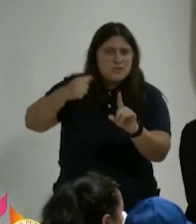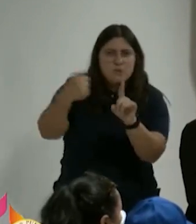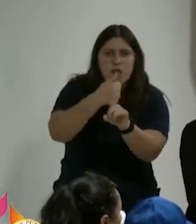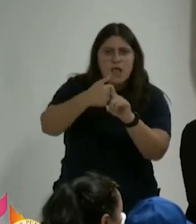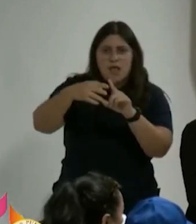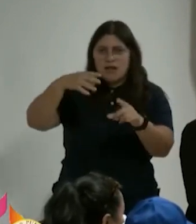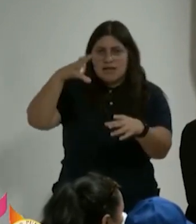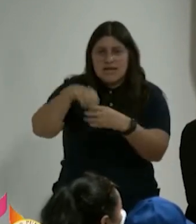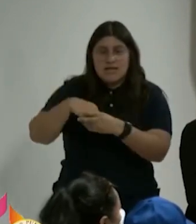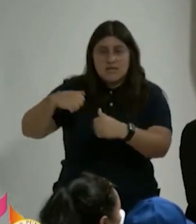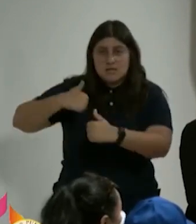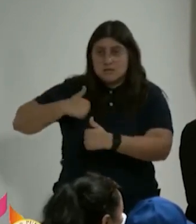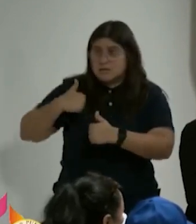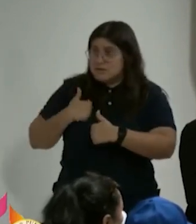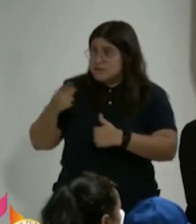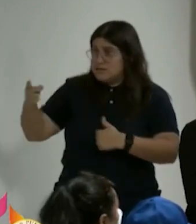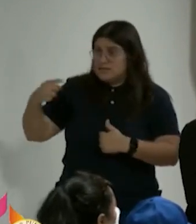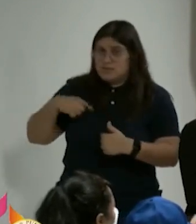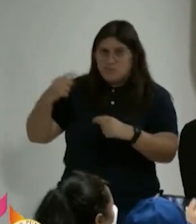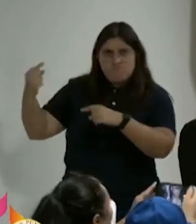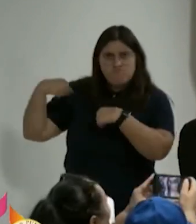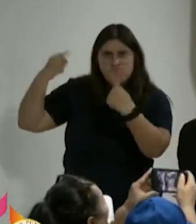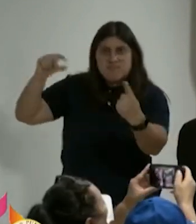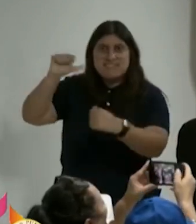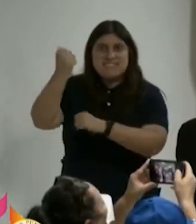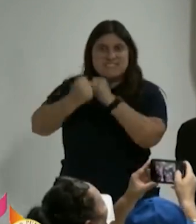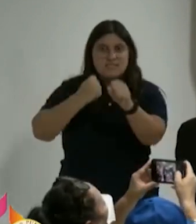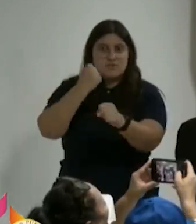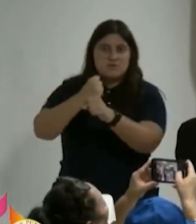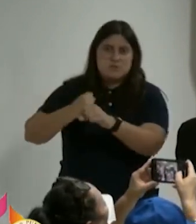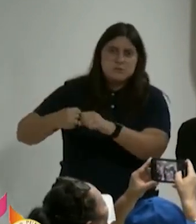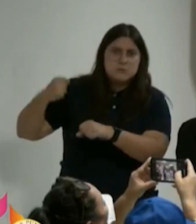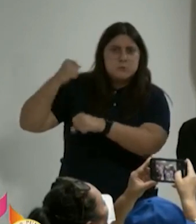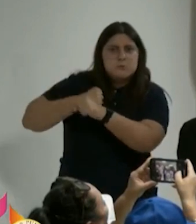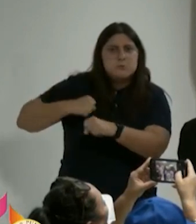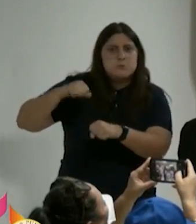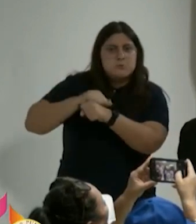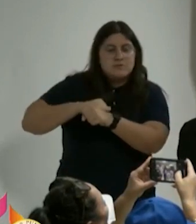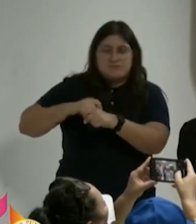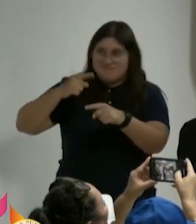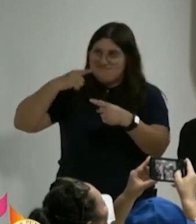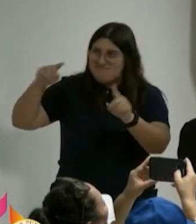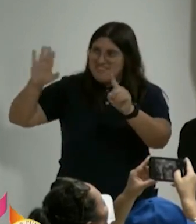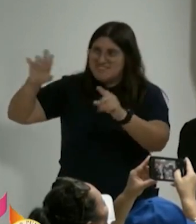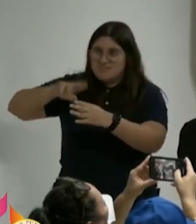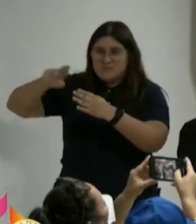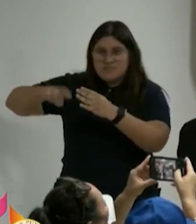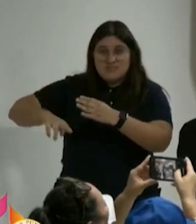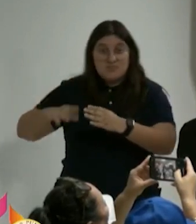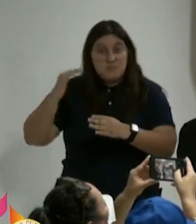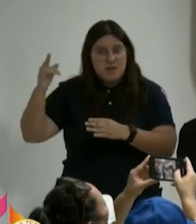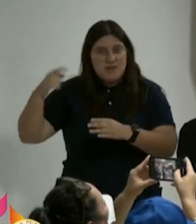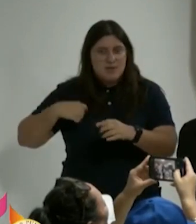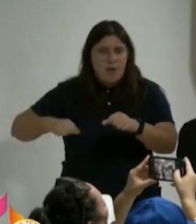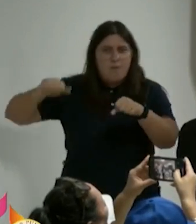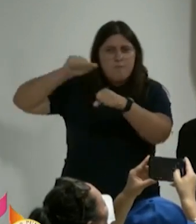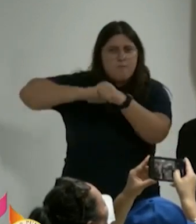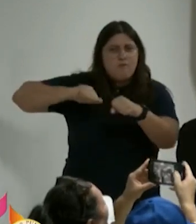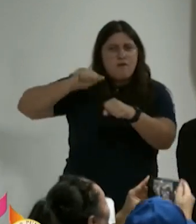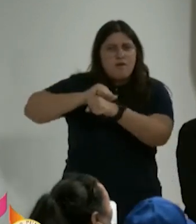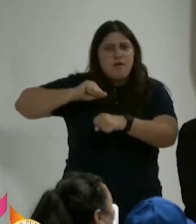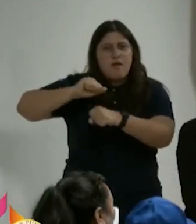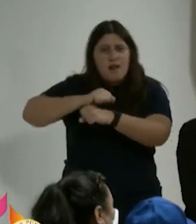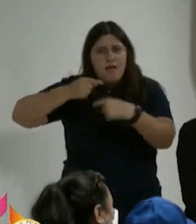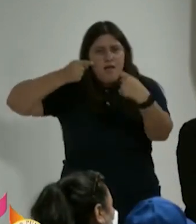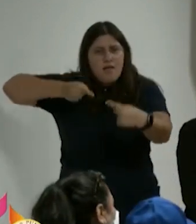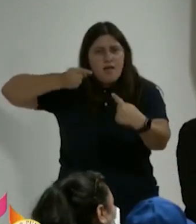a fight she took on for over a decade, she always gets the results she wants because she knows she's fighting for you. And that's